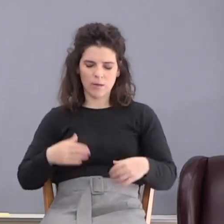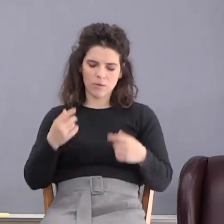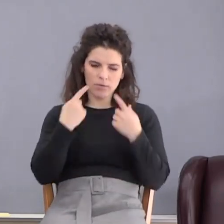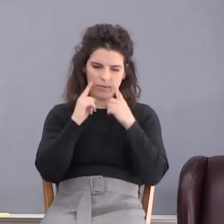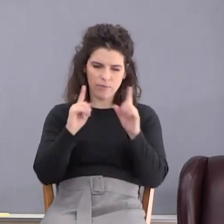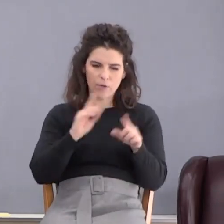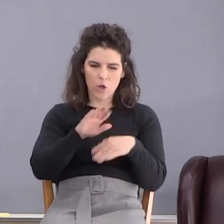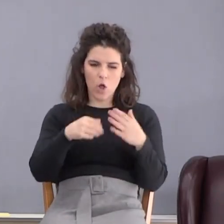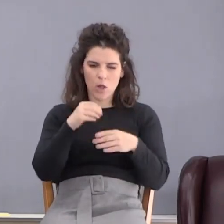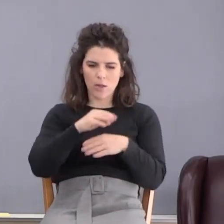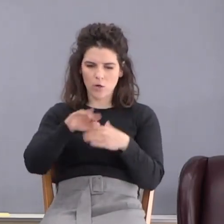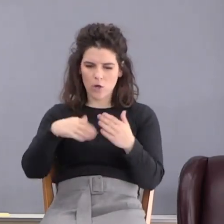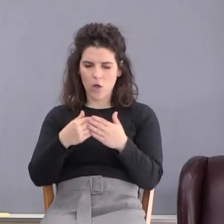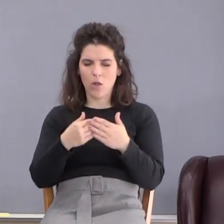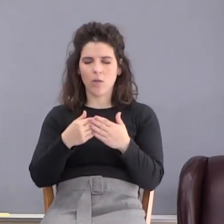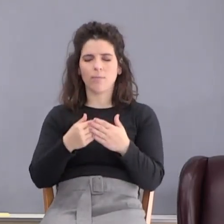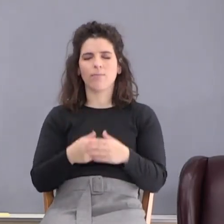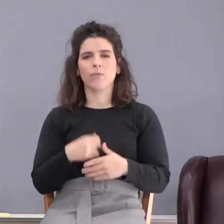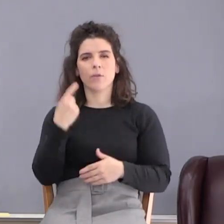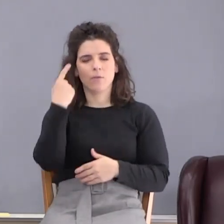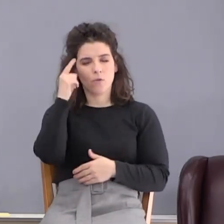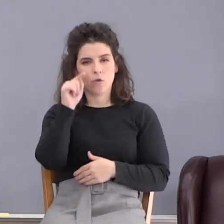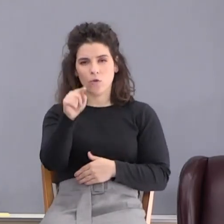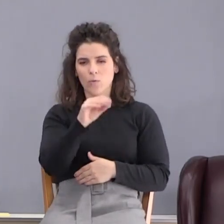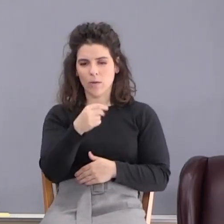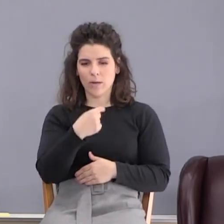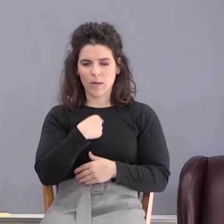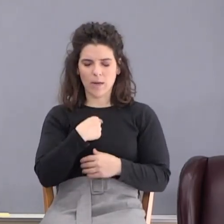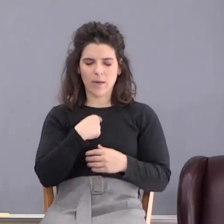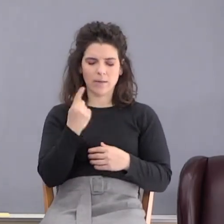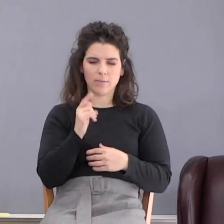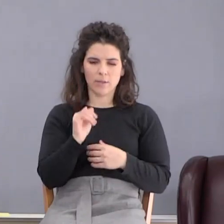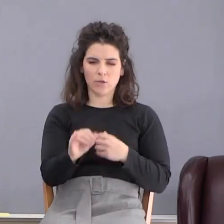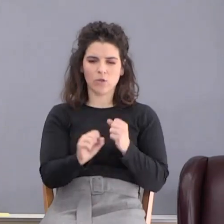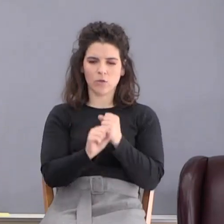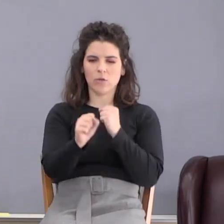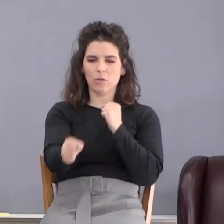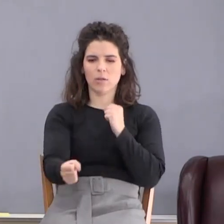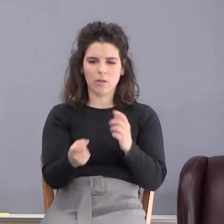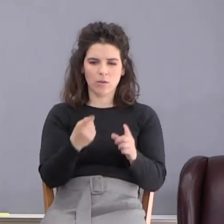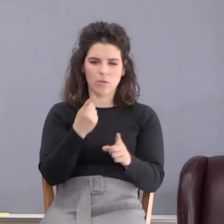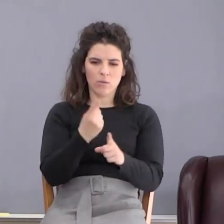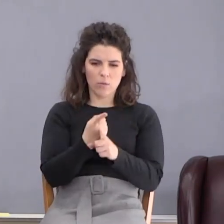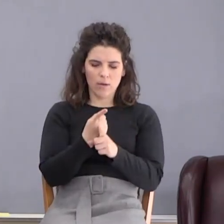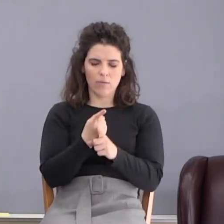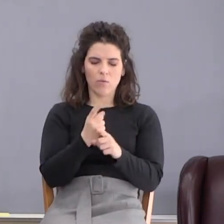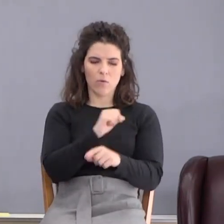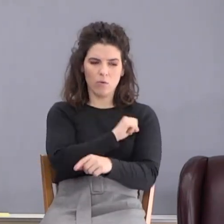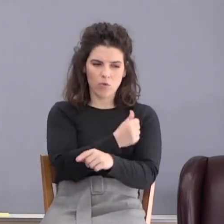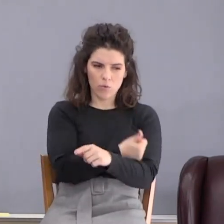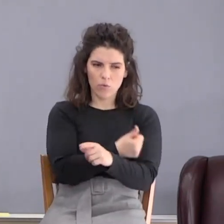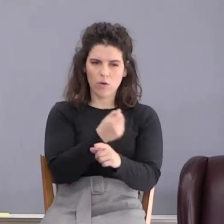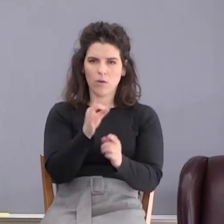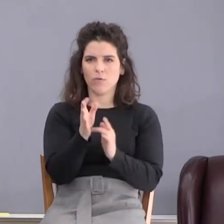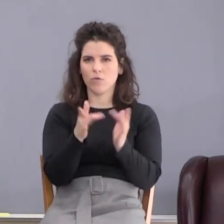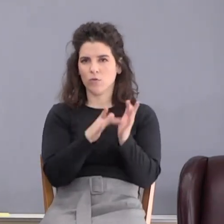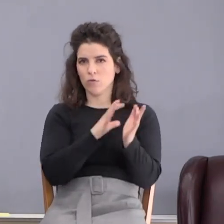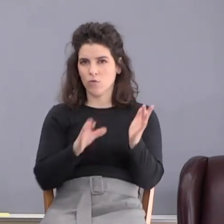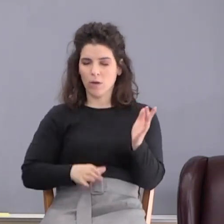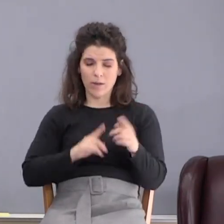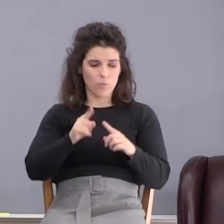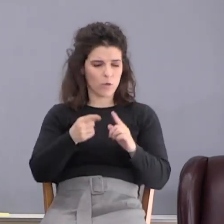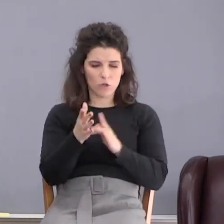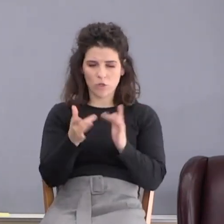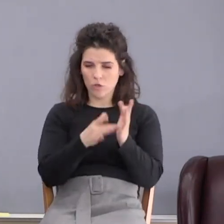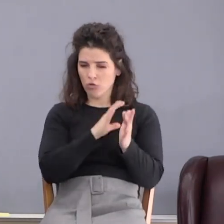be an eternal extension of the rightful authority of Jesus Christ, when God raised his son up from the dead, he raised him up